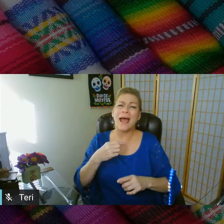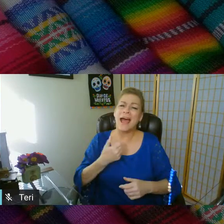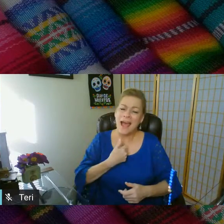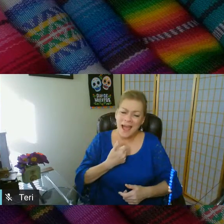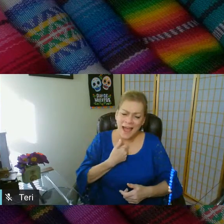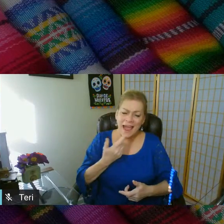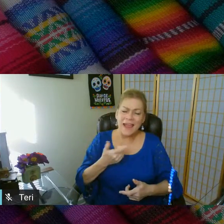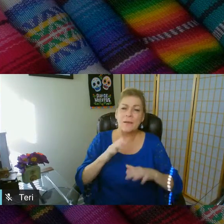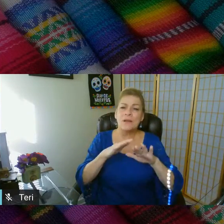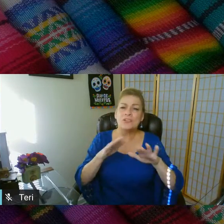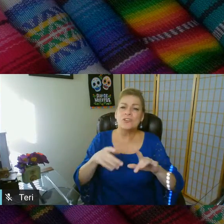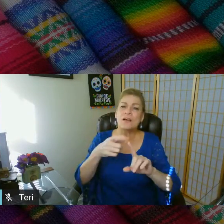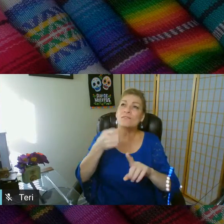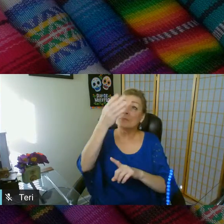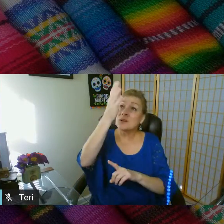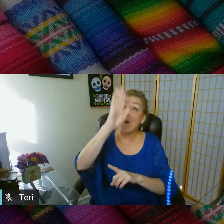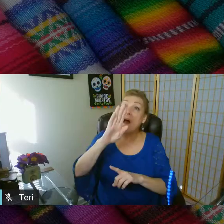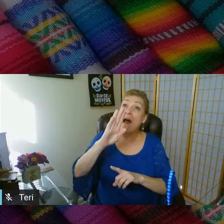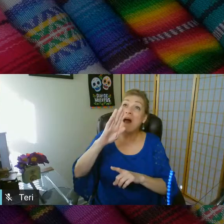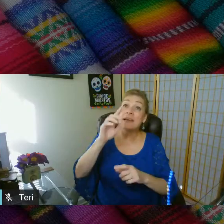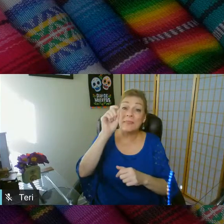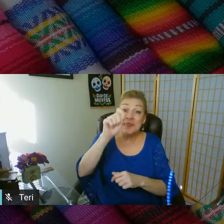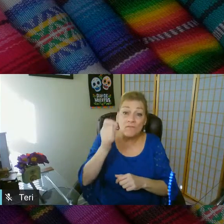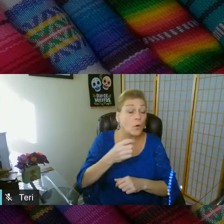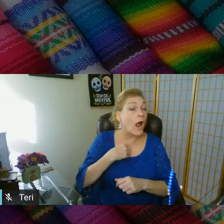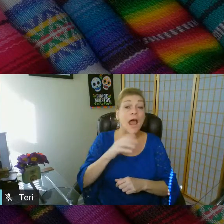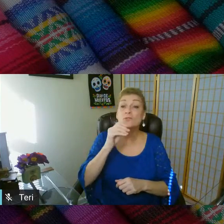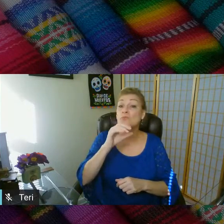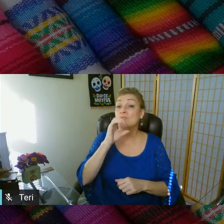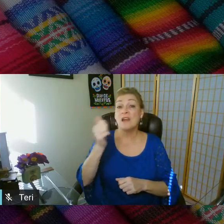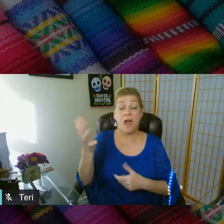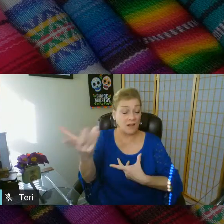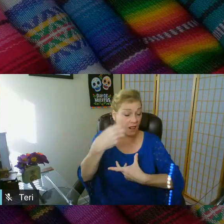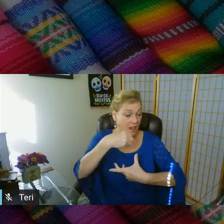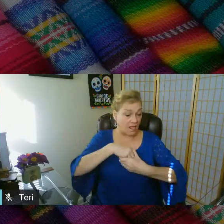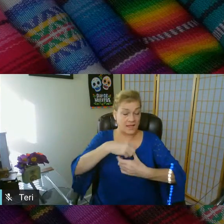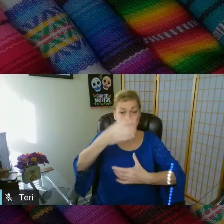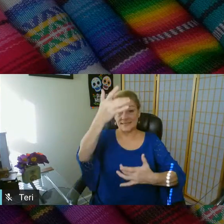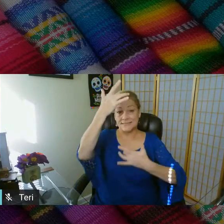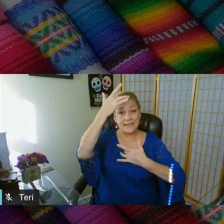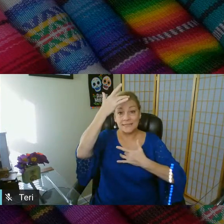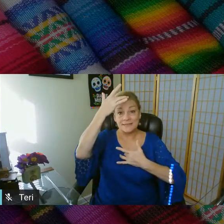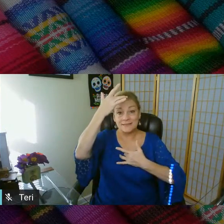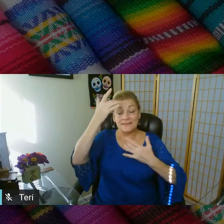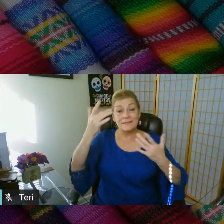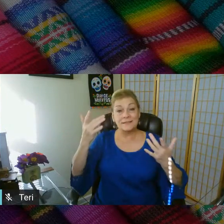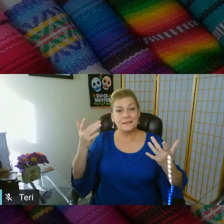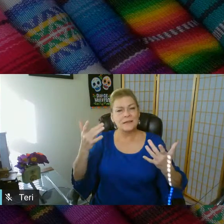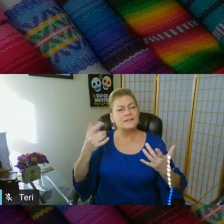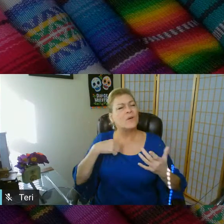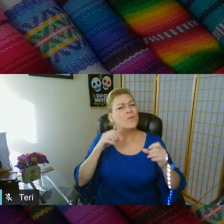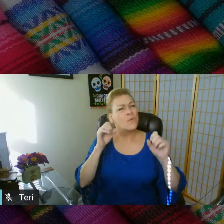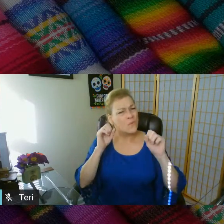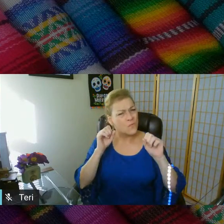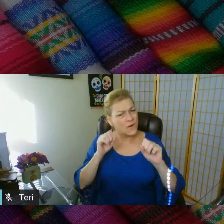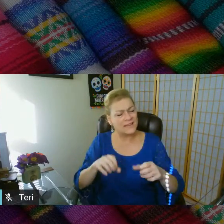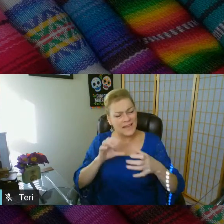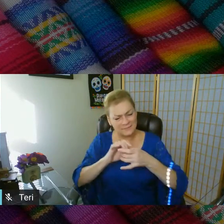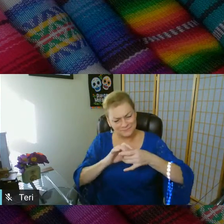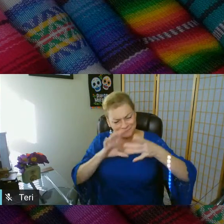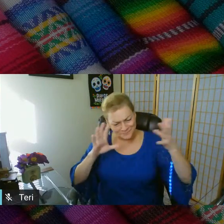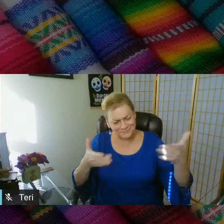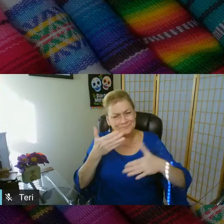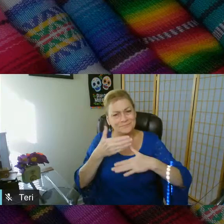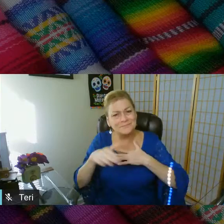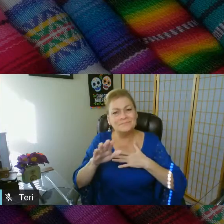fully embody that. That we can be released of any sense of being cursed, of inheriting the sins